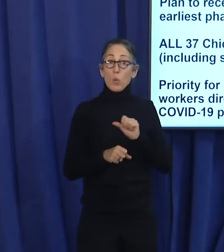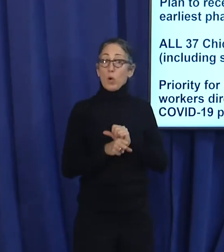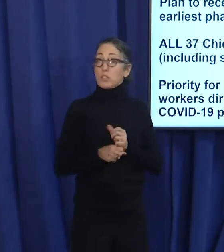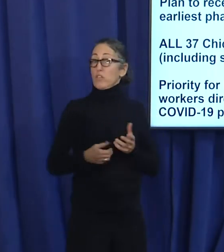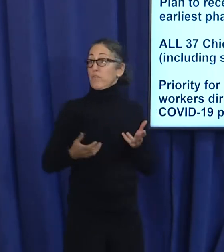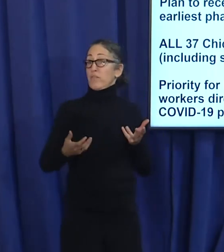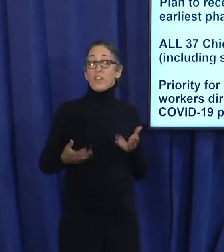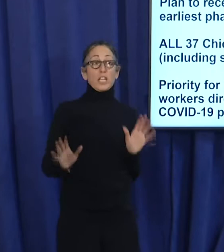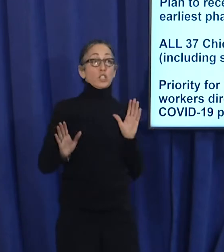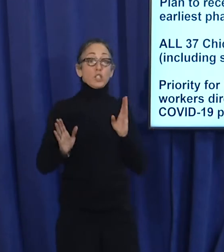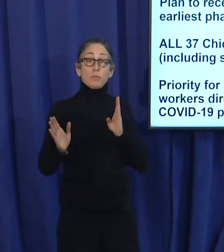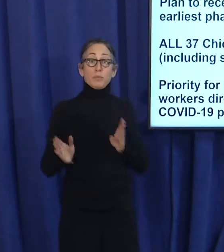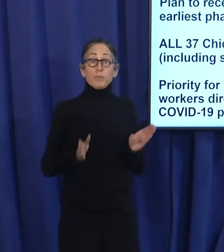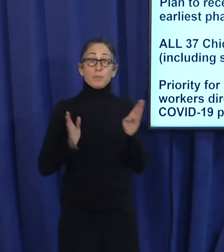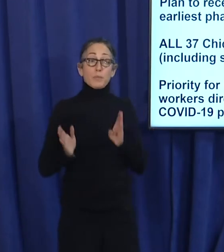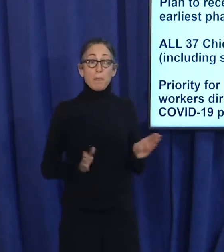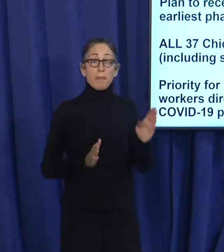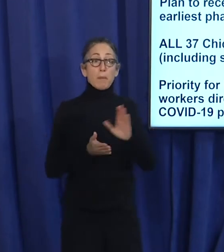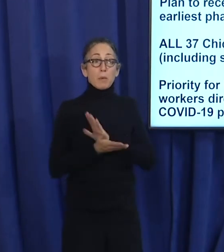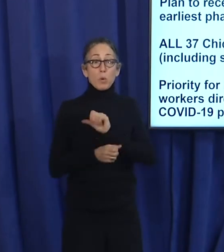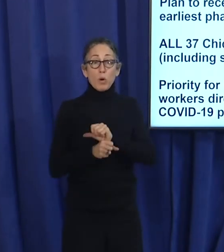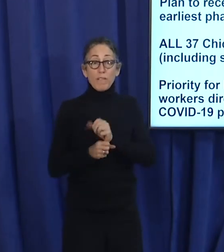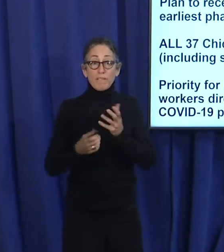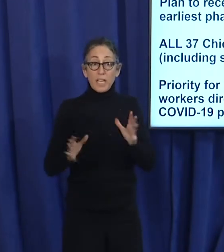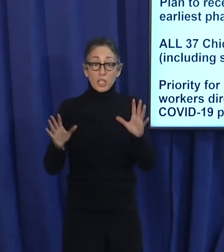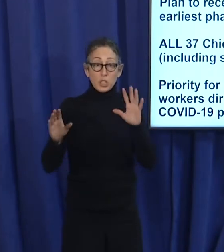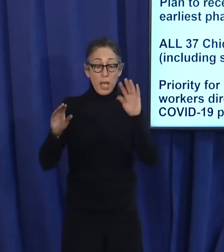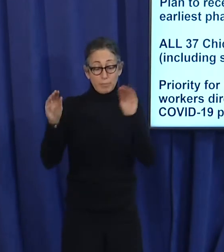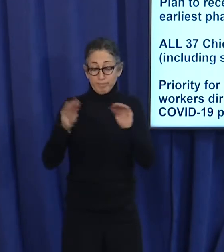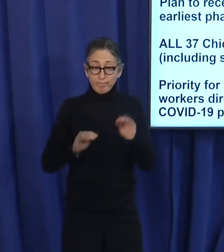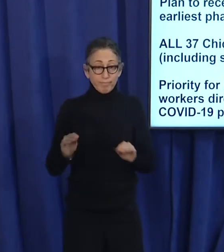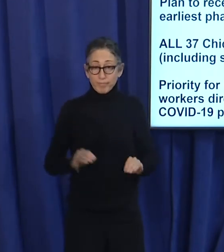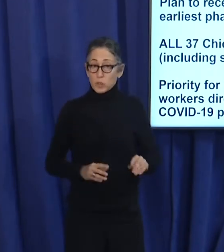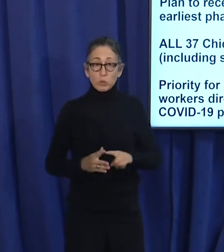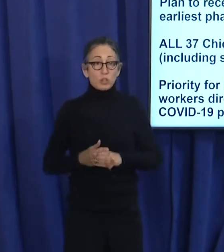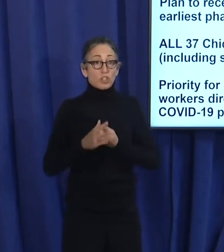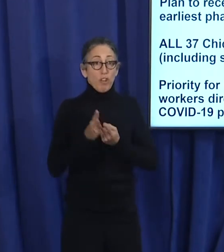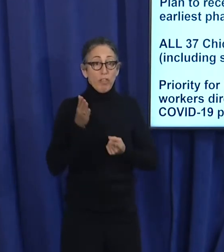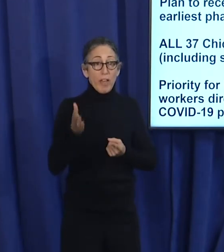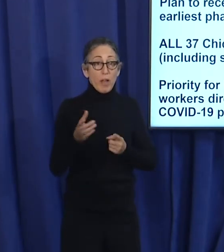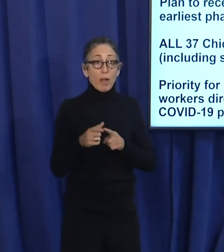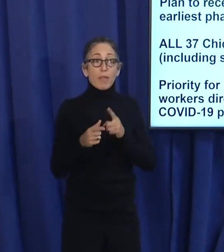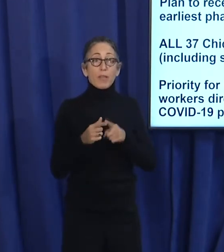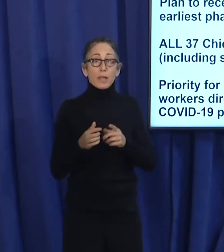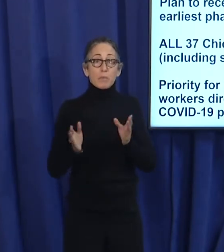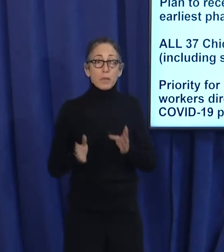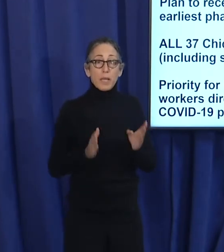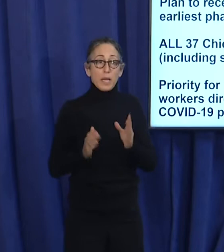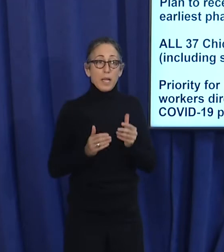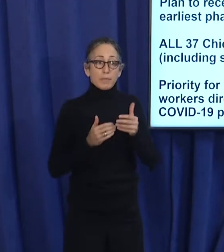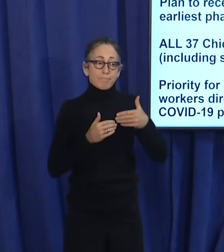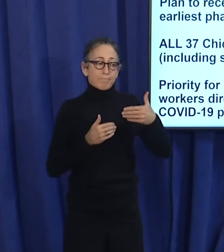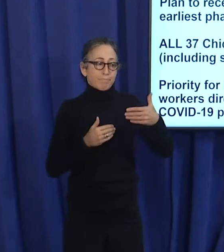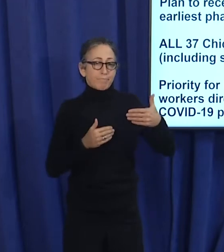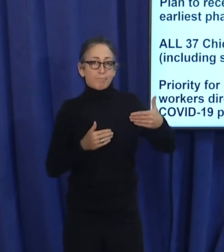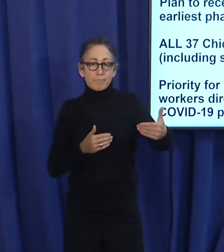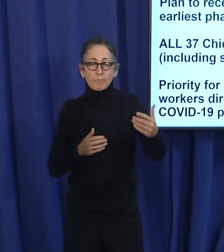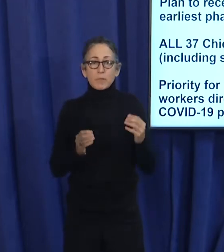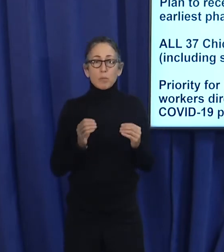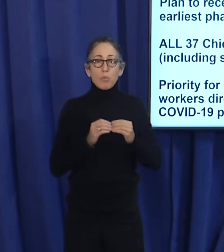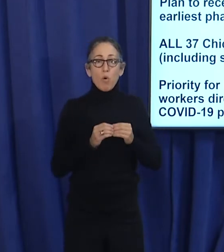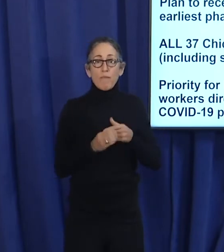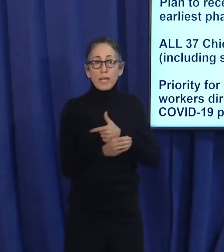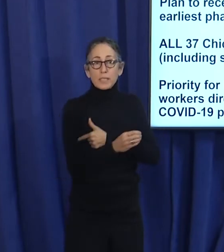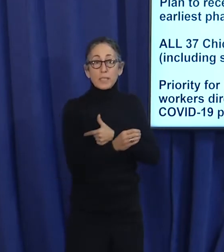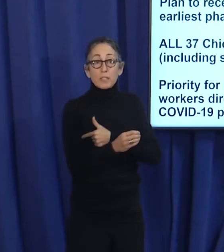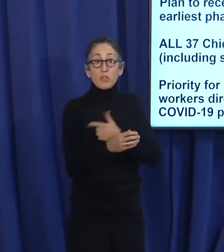done. We're in the final stages of completing the paperwork, but that's where we'll start. And then we've got a lot of plans to go from there as more vaccine is